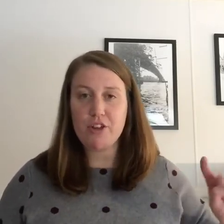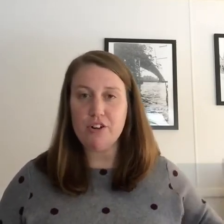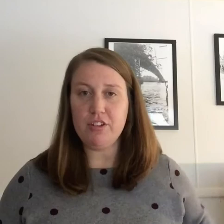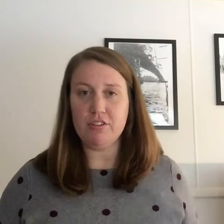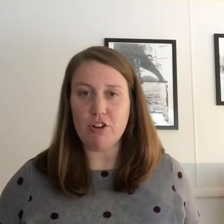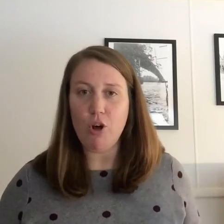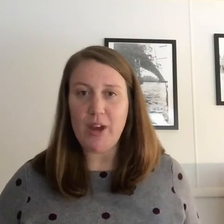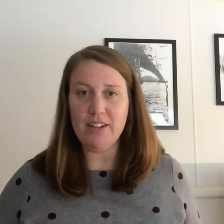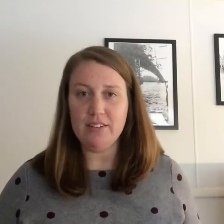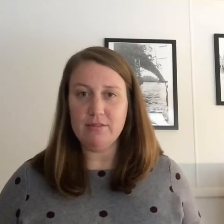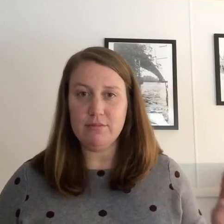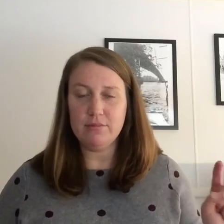or sister. wait.